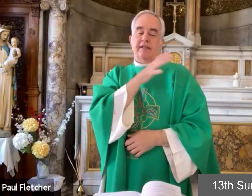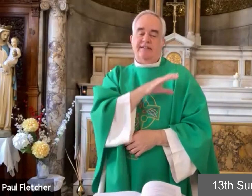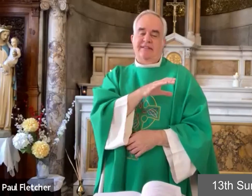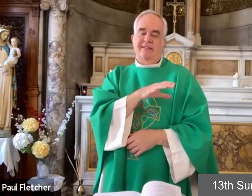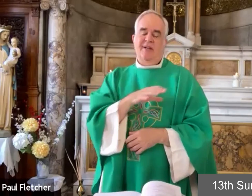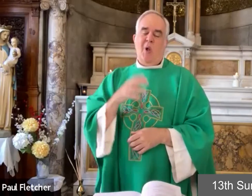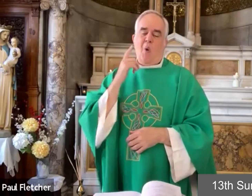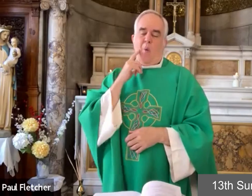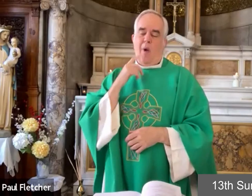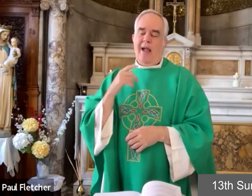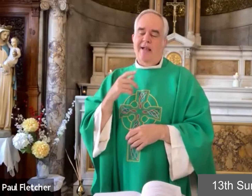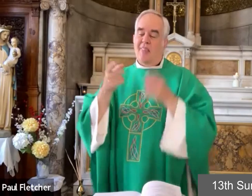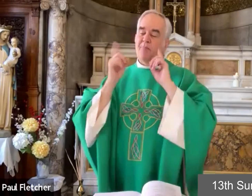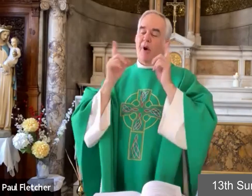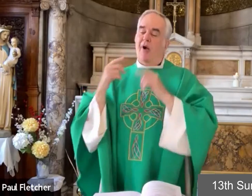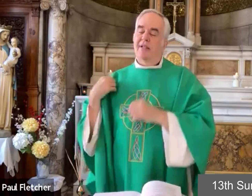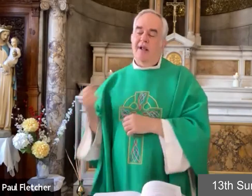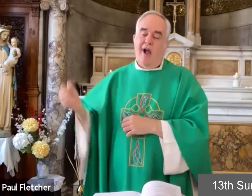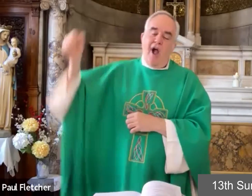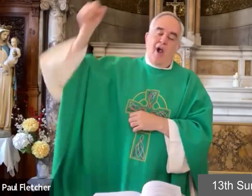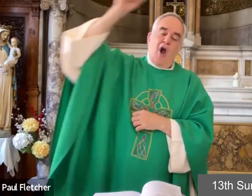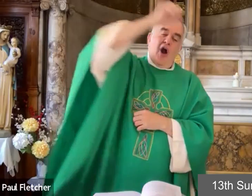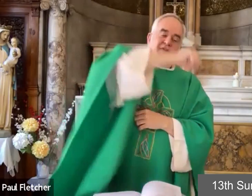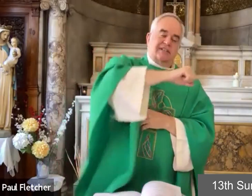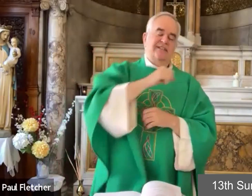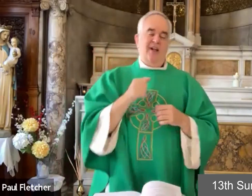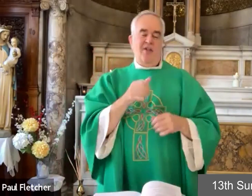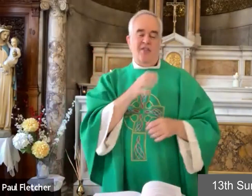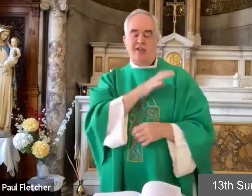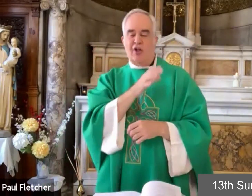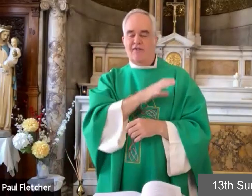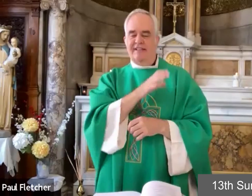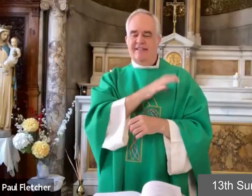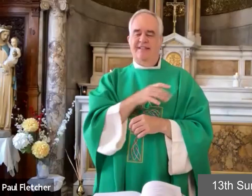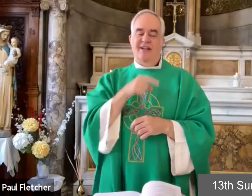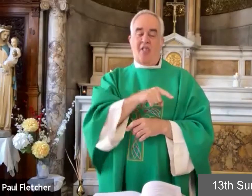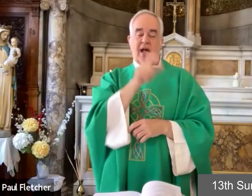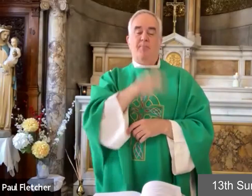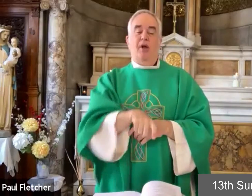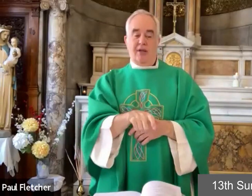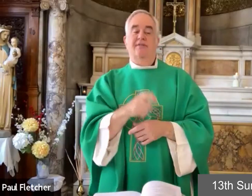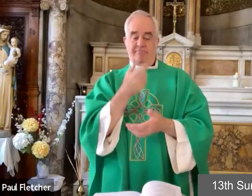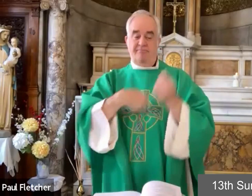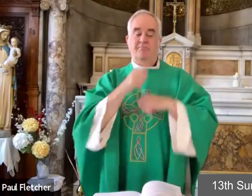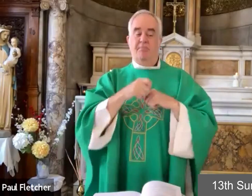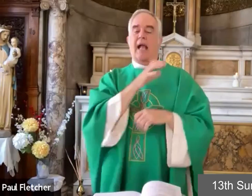servant when the master covered the servant, that person